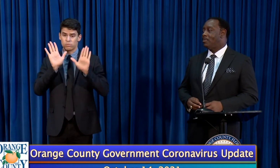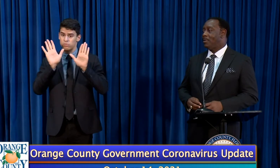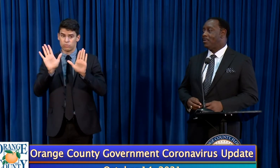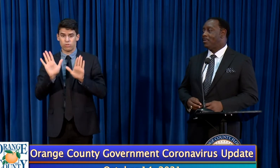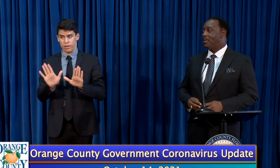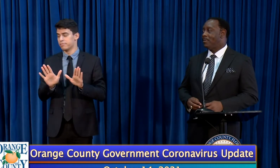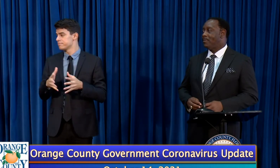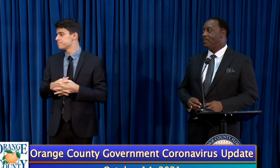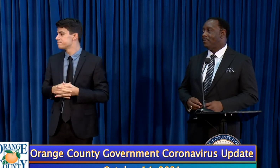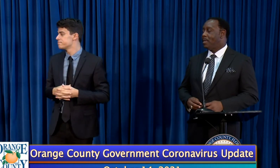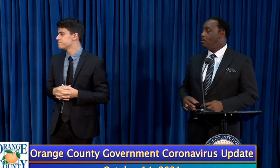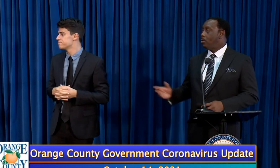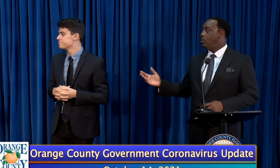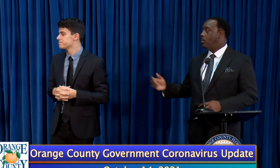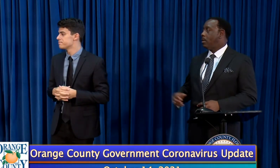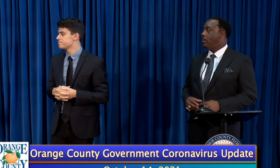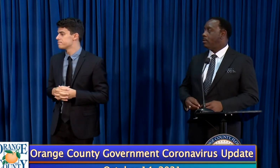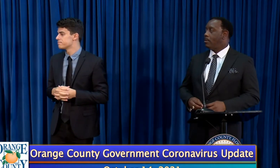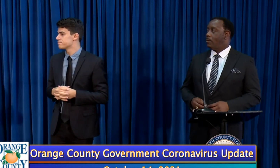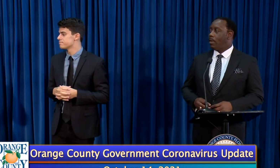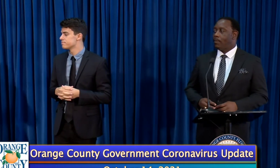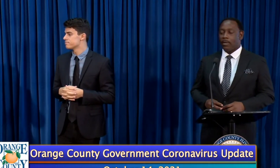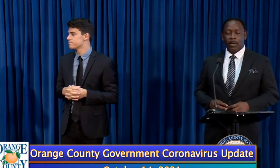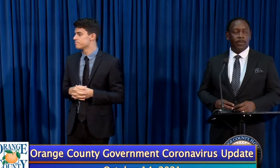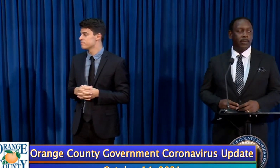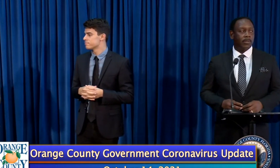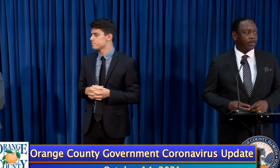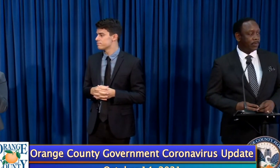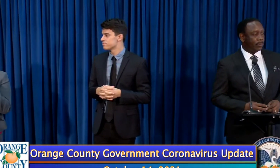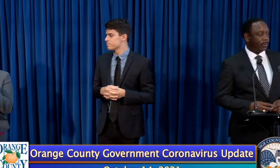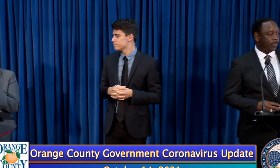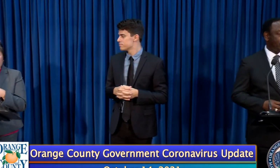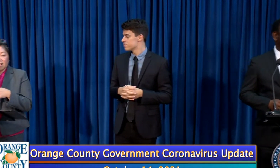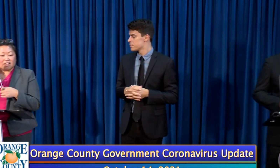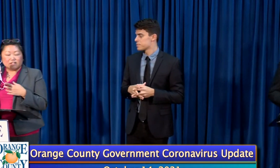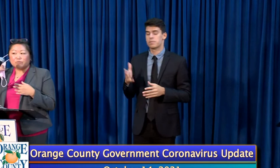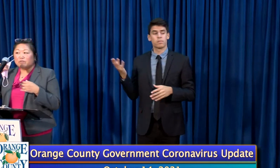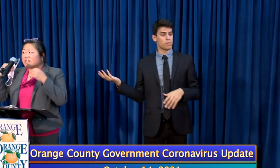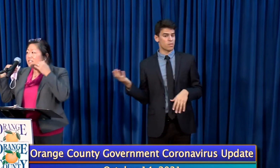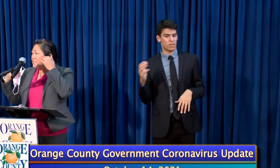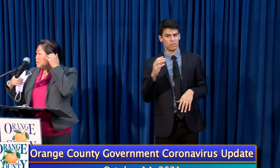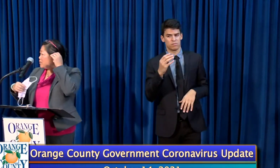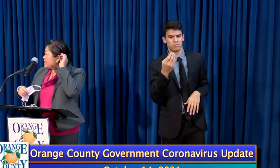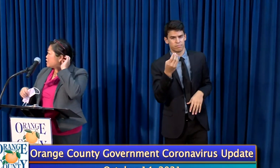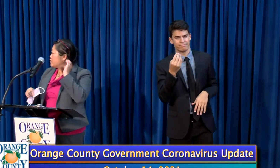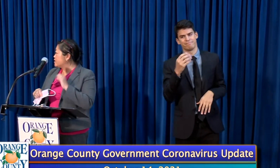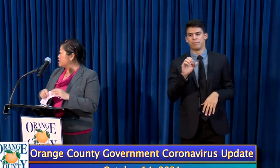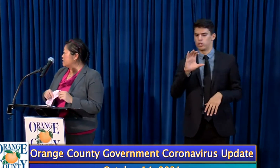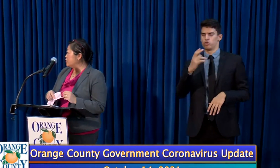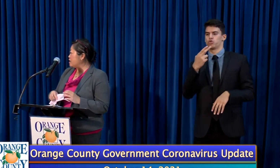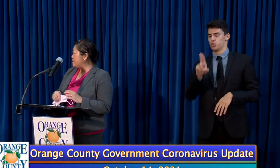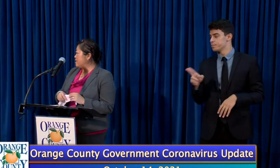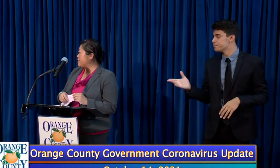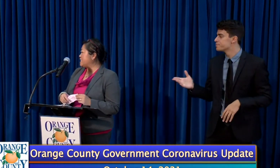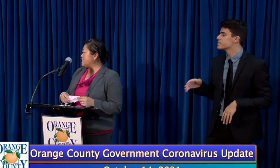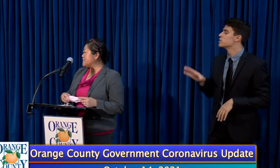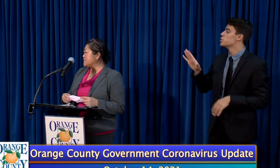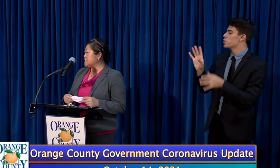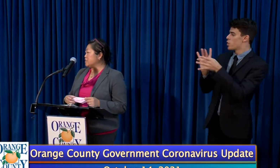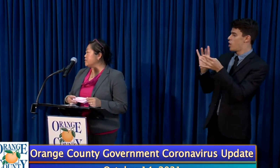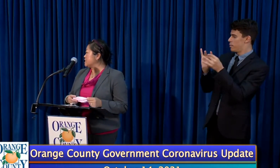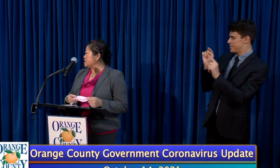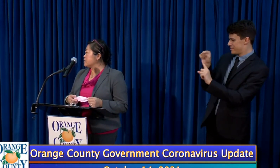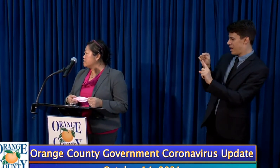will experience. Ms. Hsu, I don't know if you have any comments. I think you brought this up. So your comment about the